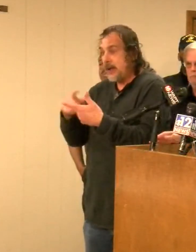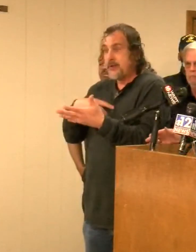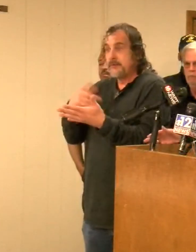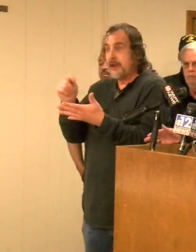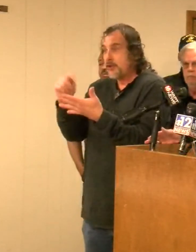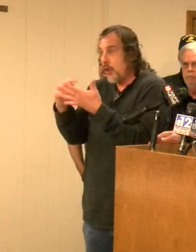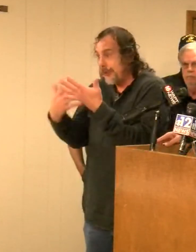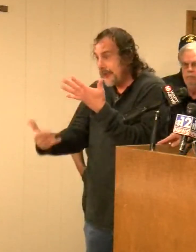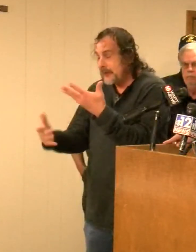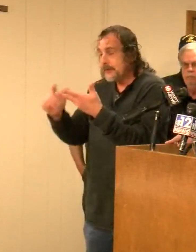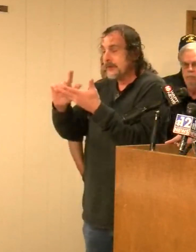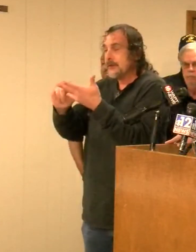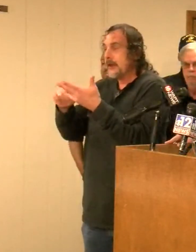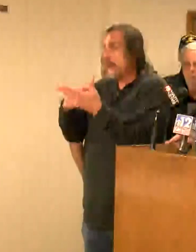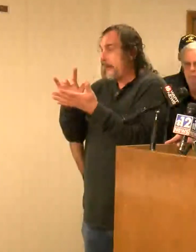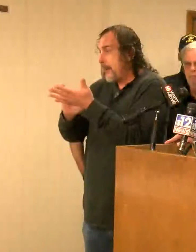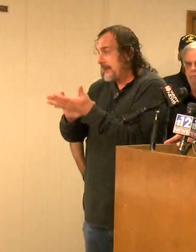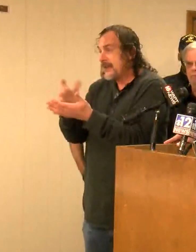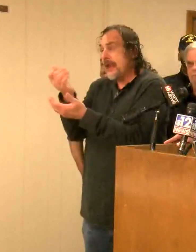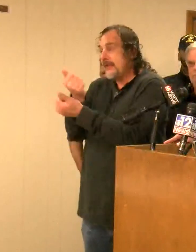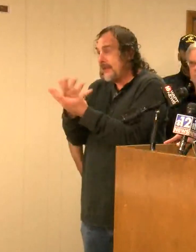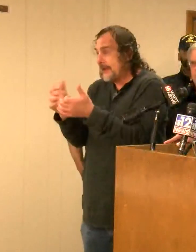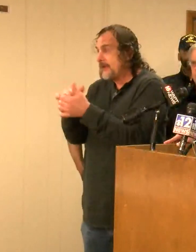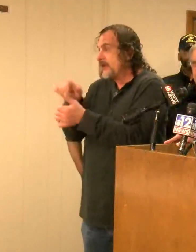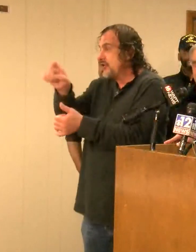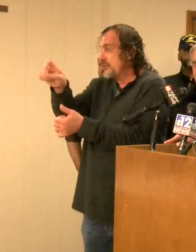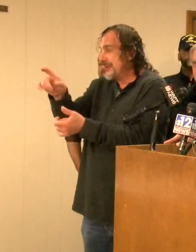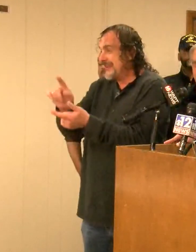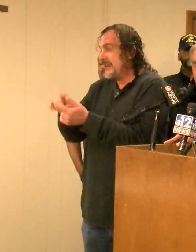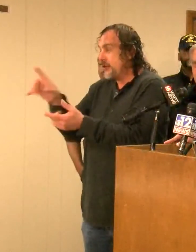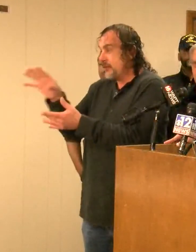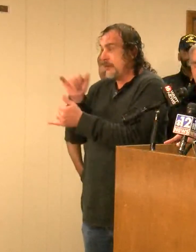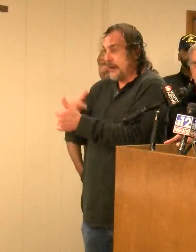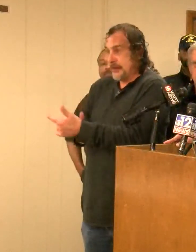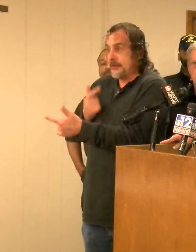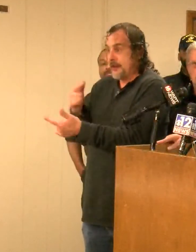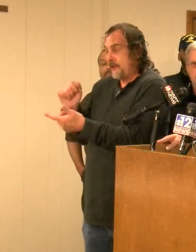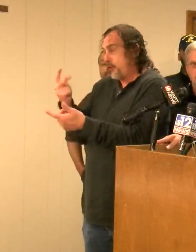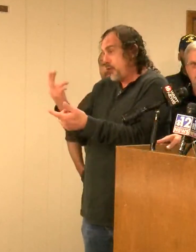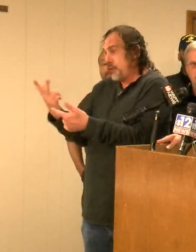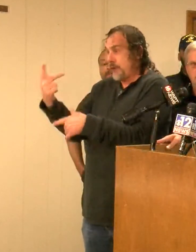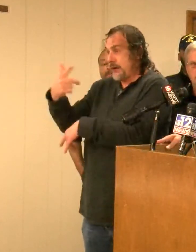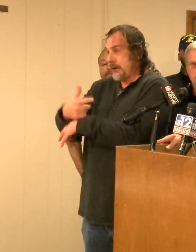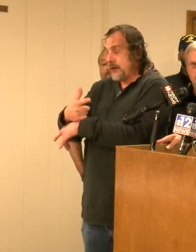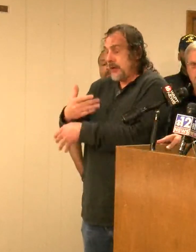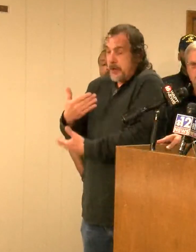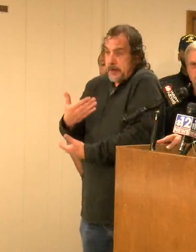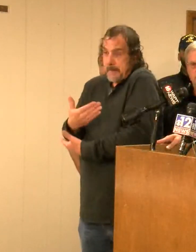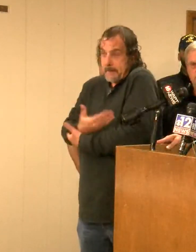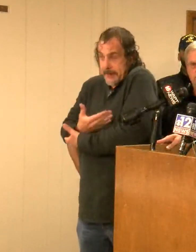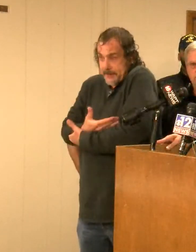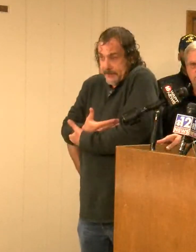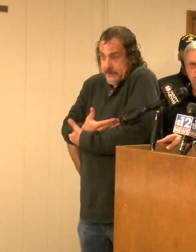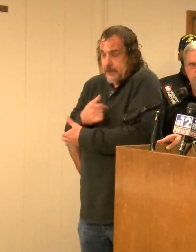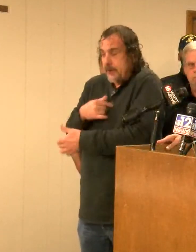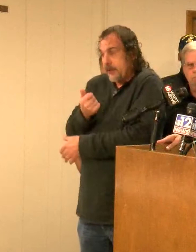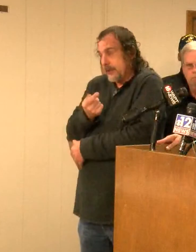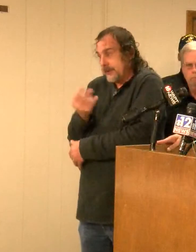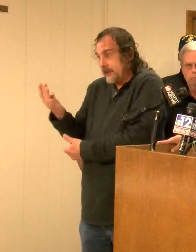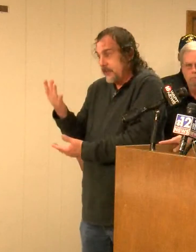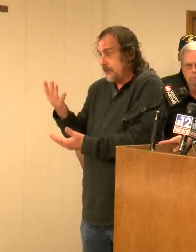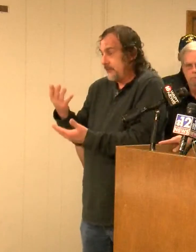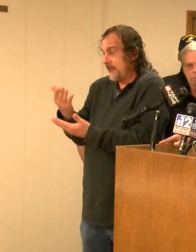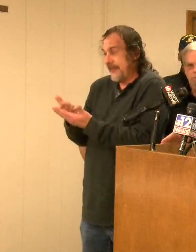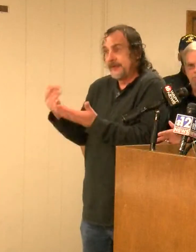toiletries, medication, or anything else that you absolutely need. As we consider infants, there are a number of things that